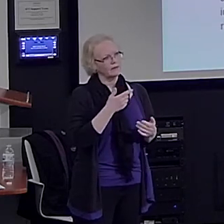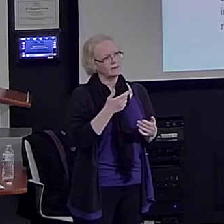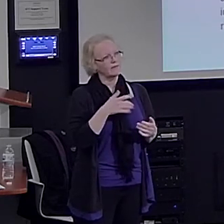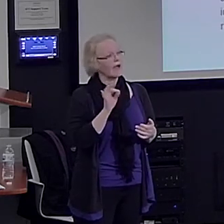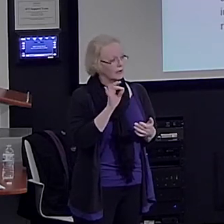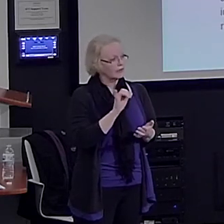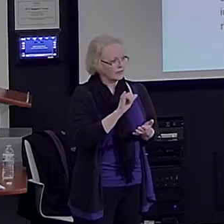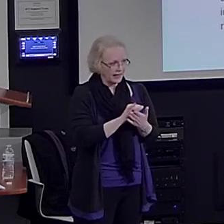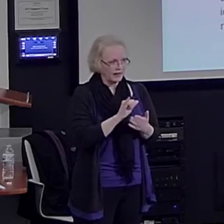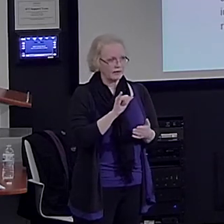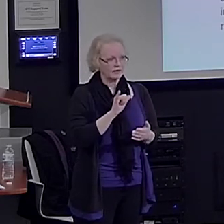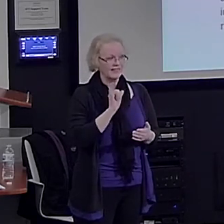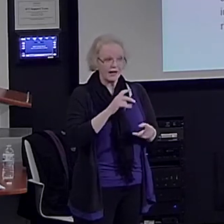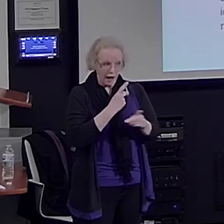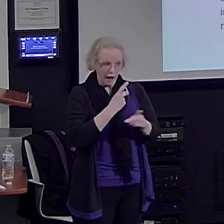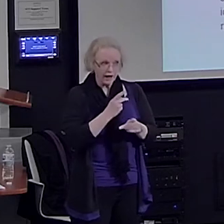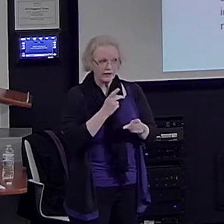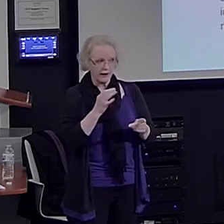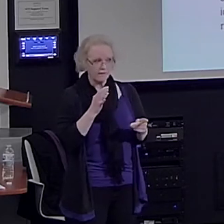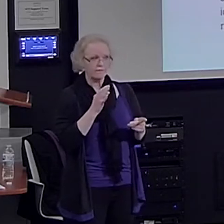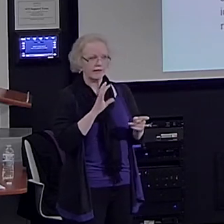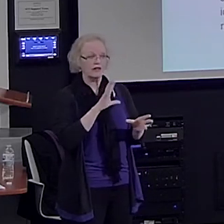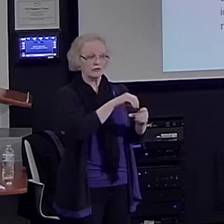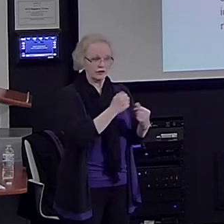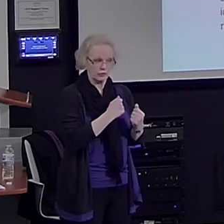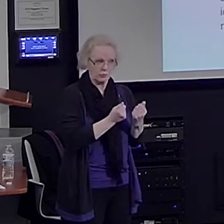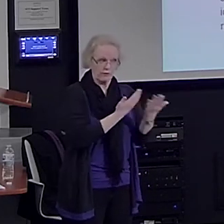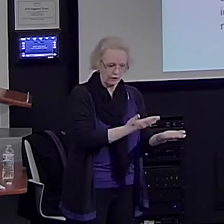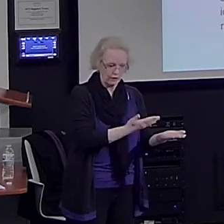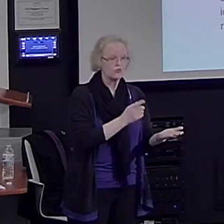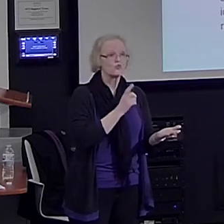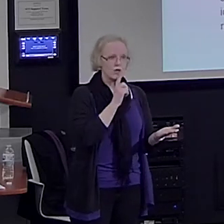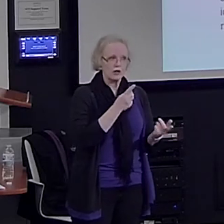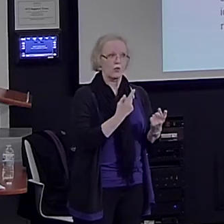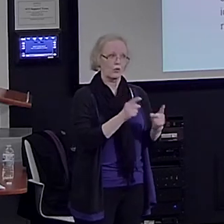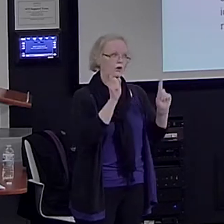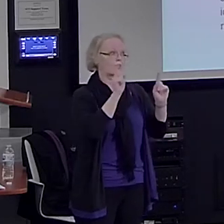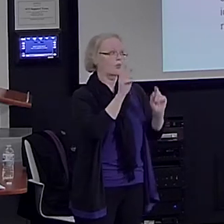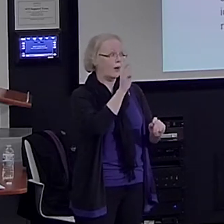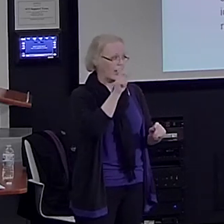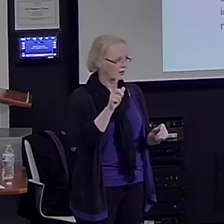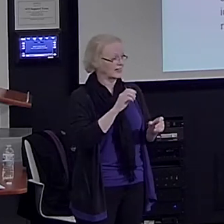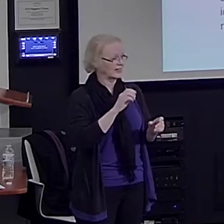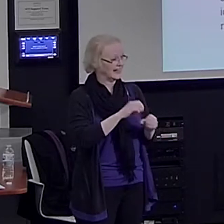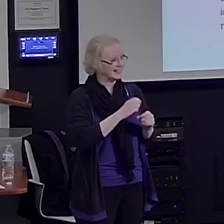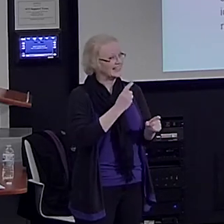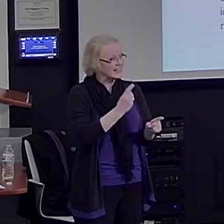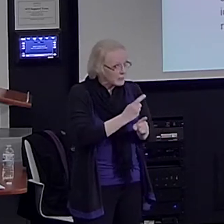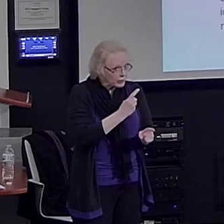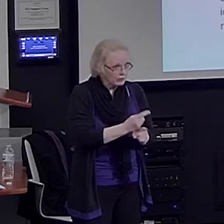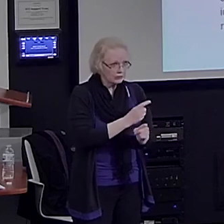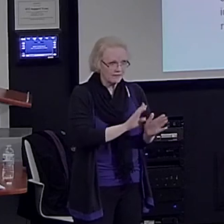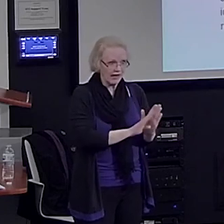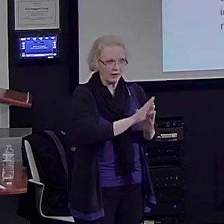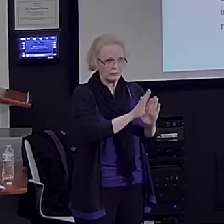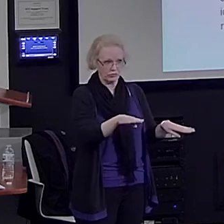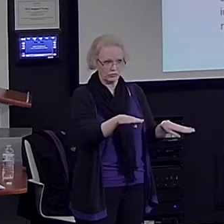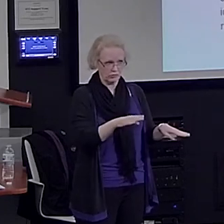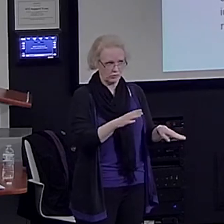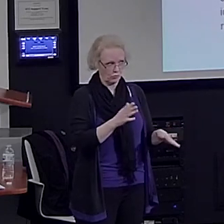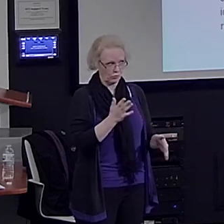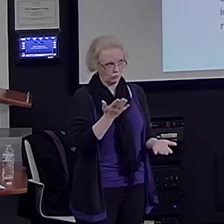that this sort of intervention worked really well and typically developing children why not give them an opportunity